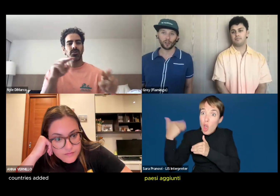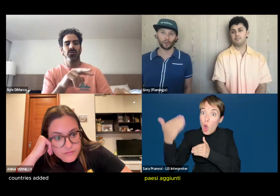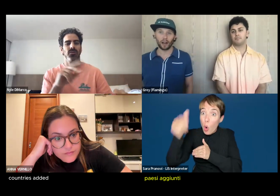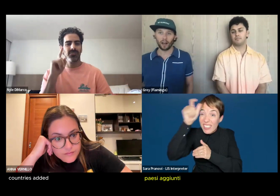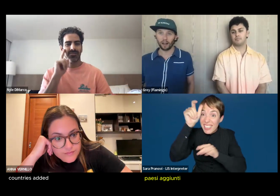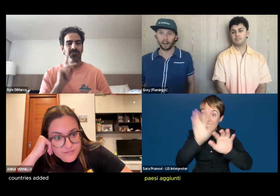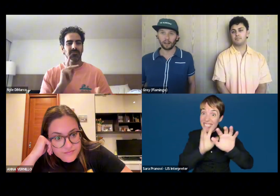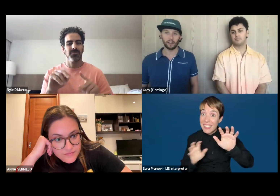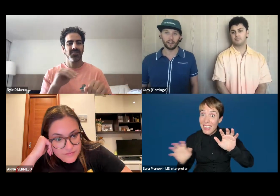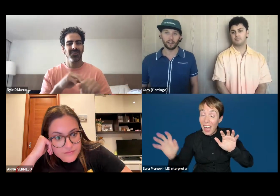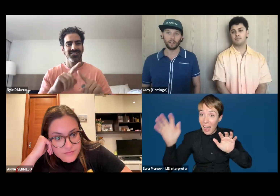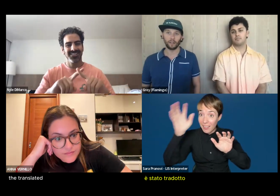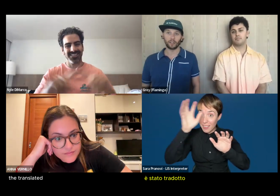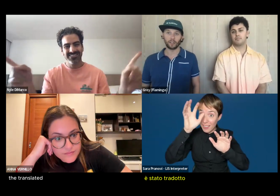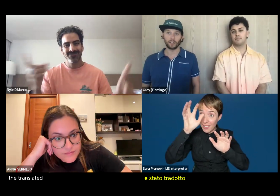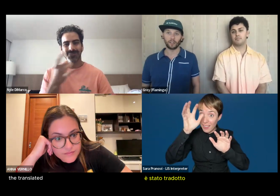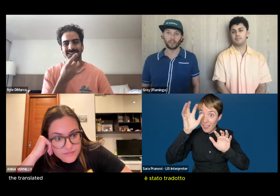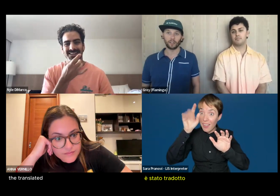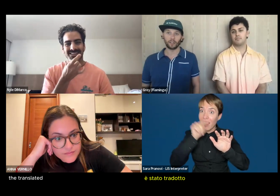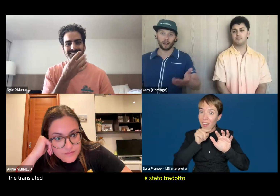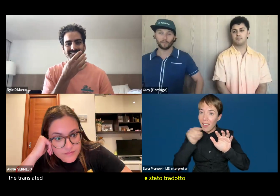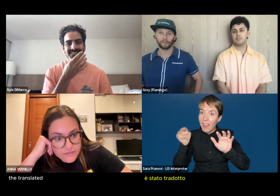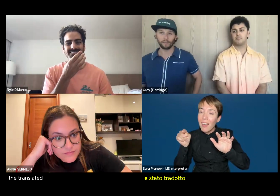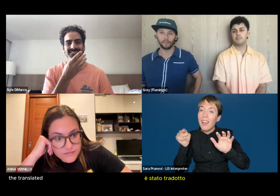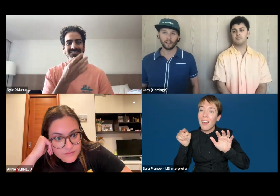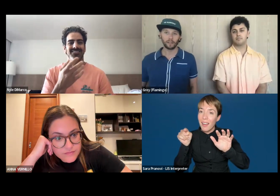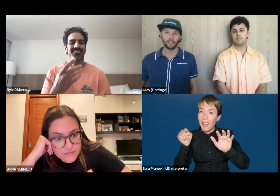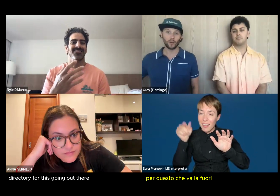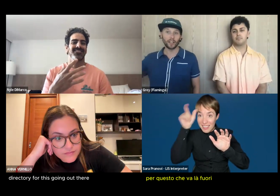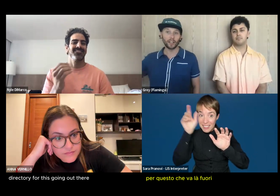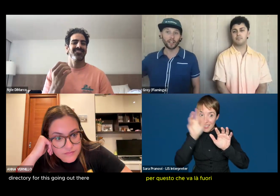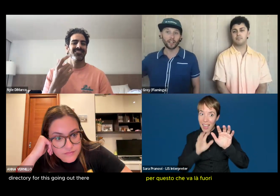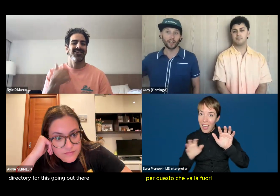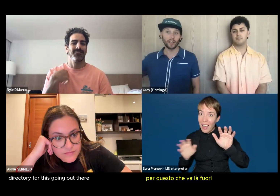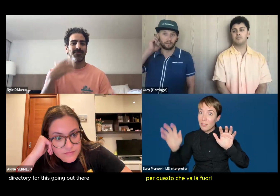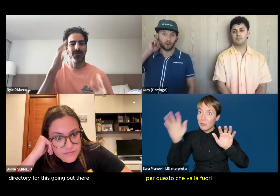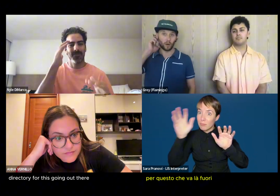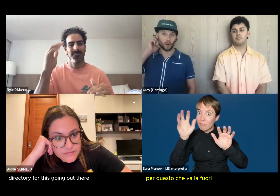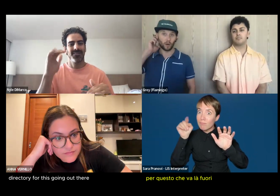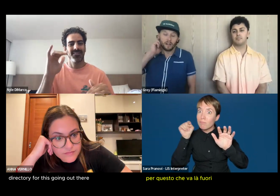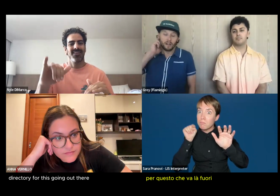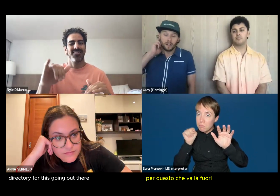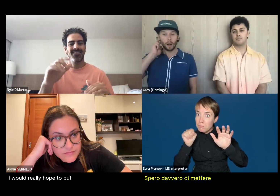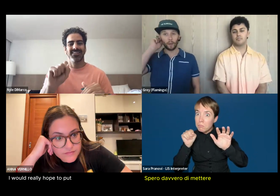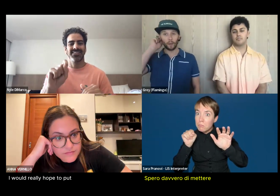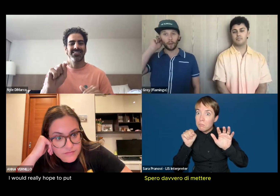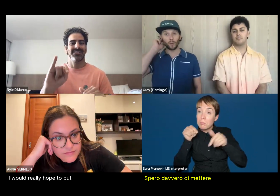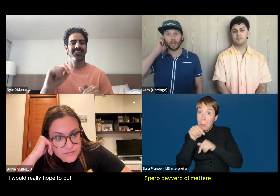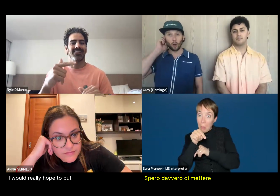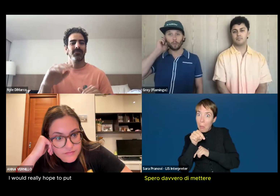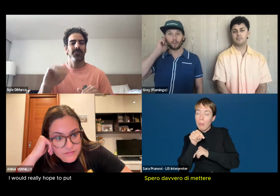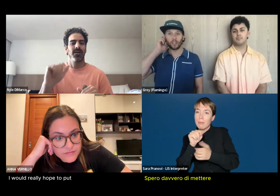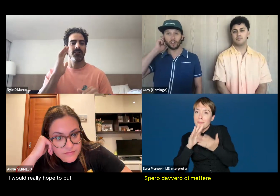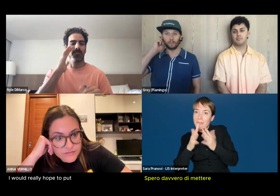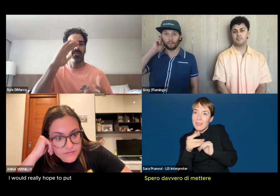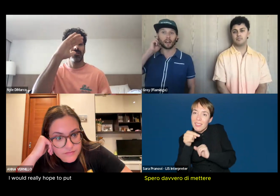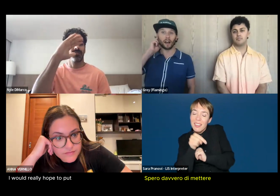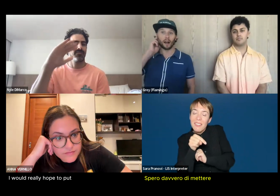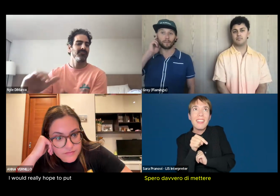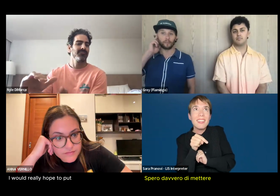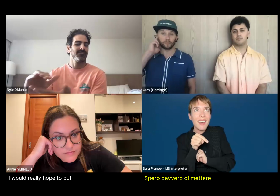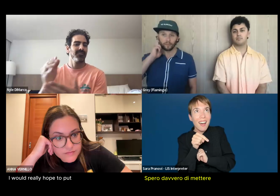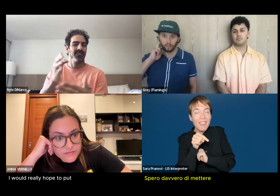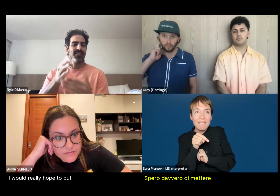added to the translated directory for this going out there. I would really hope